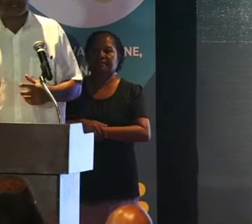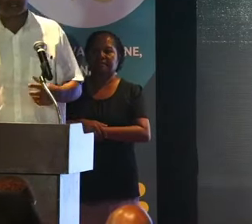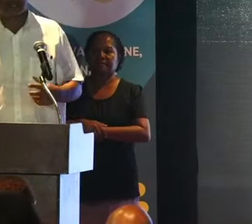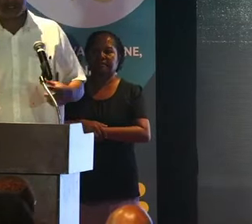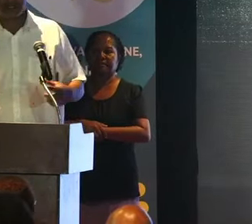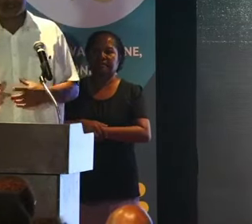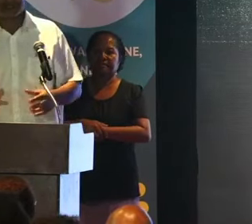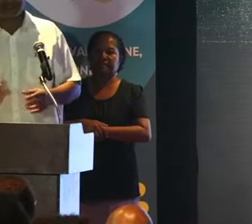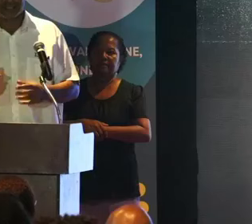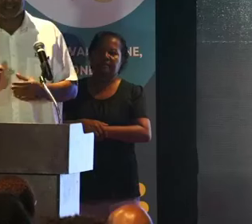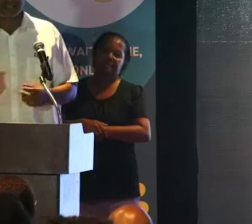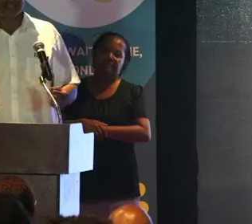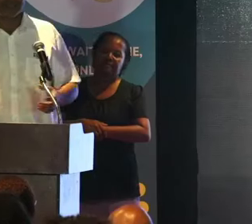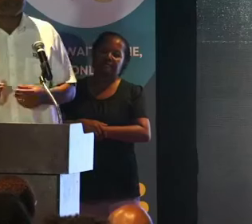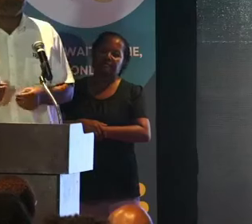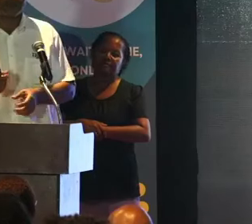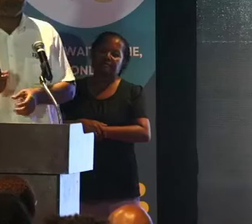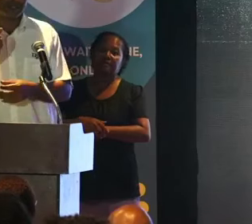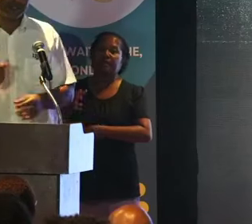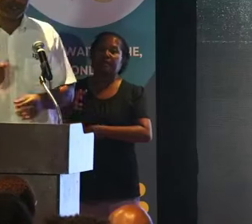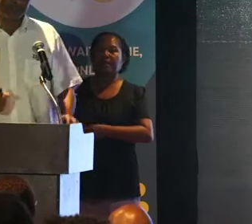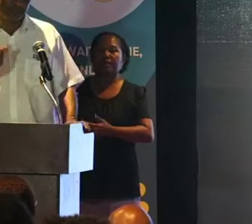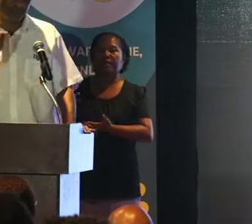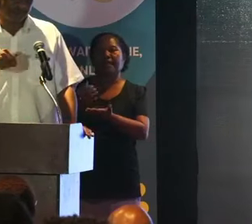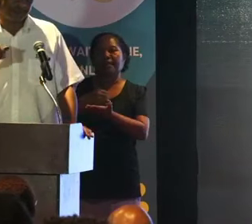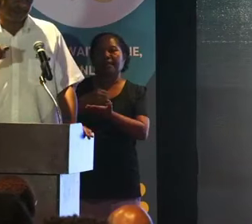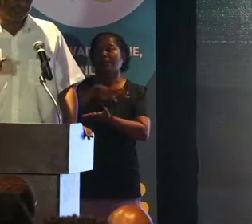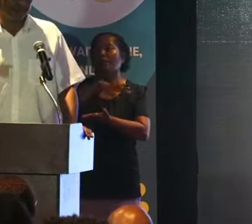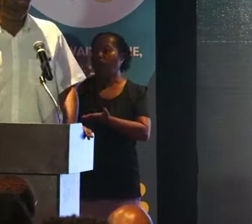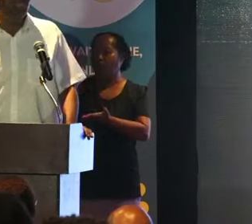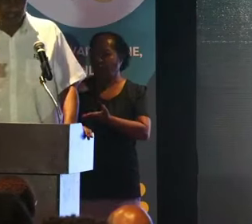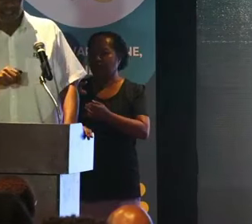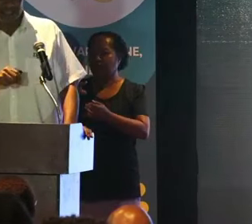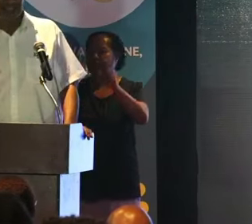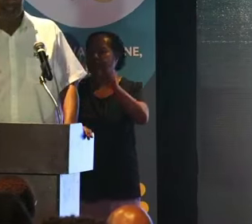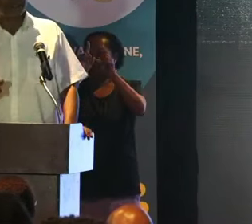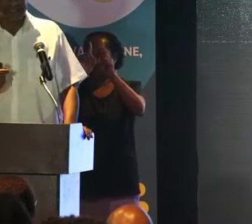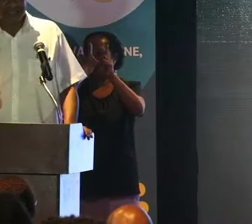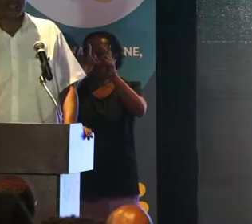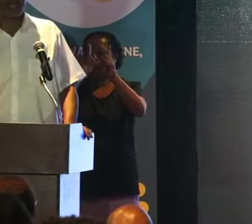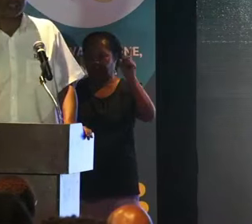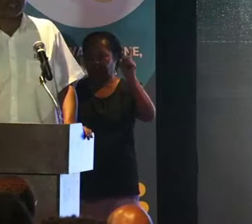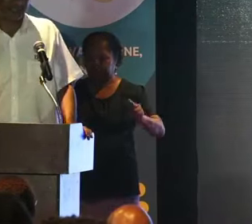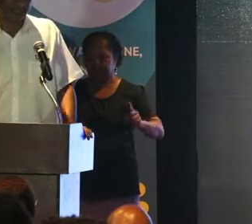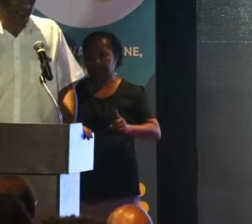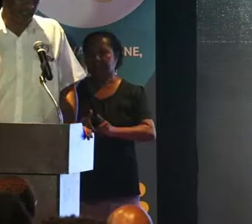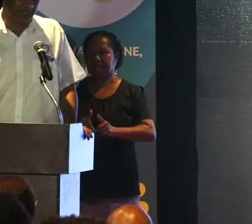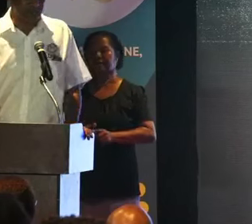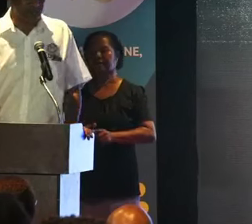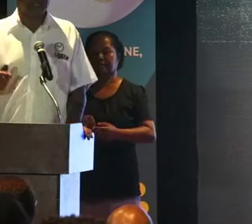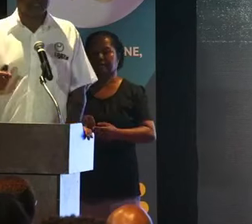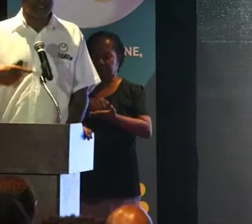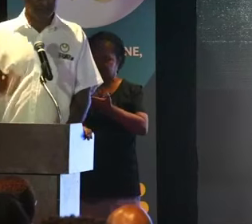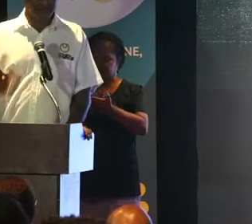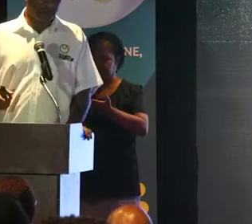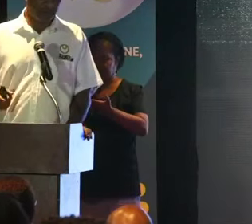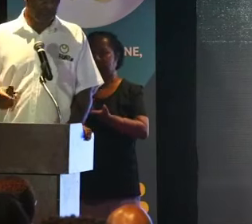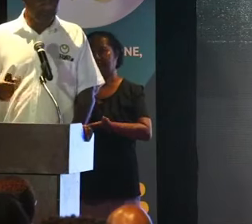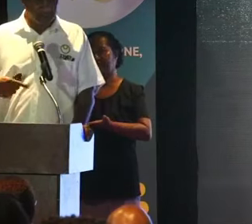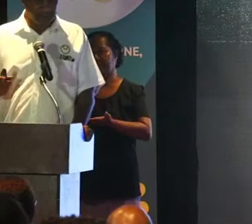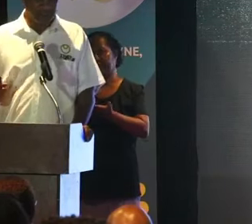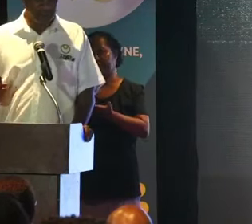You can actually get all the forms together, staple them, and fill them as one and submit. Or you can